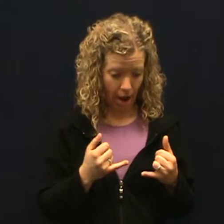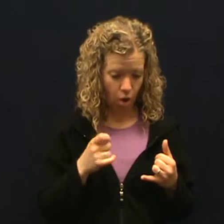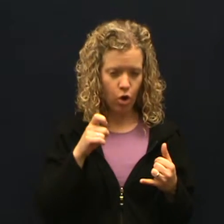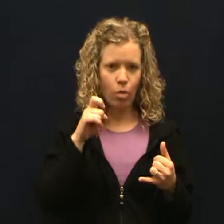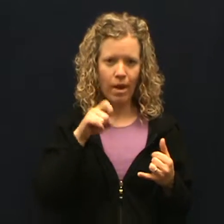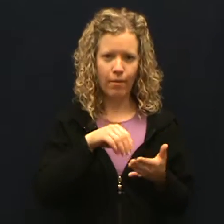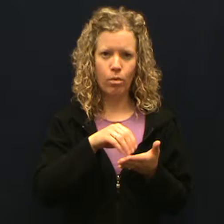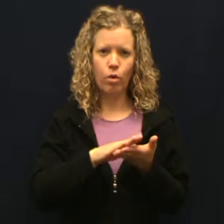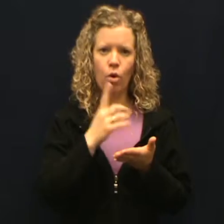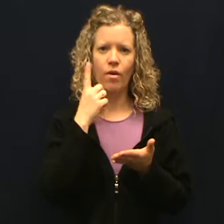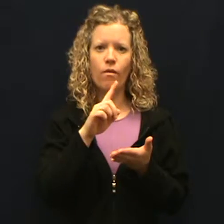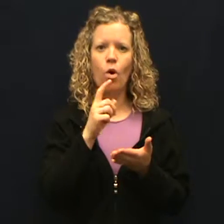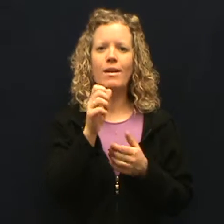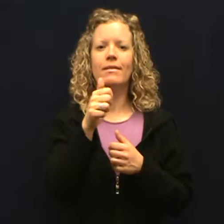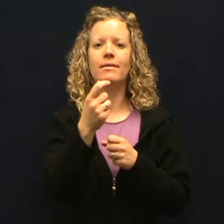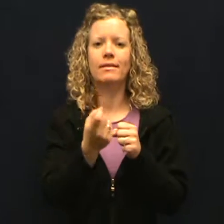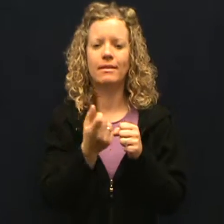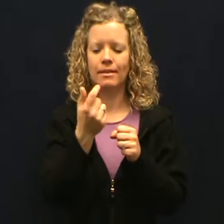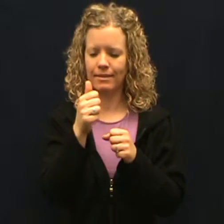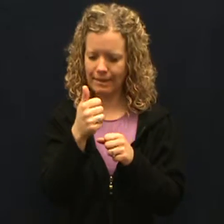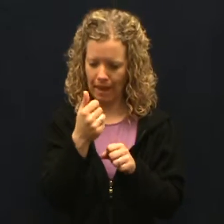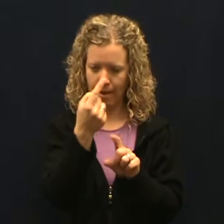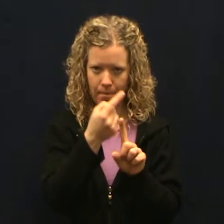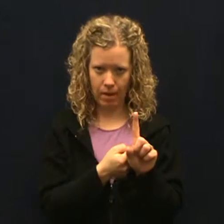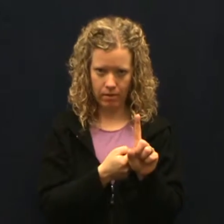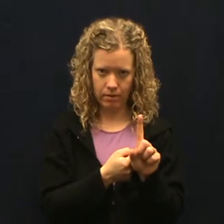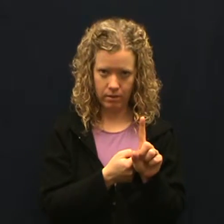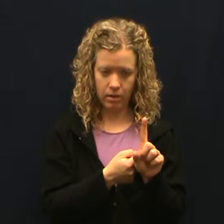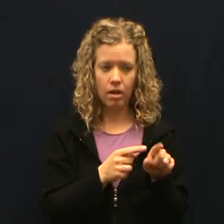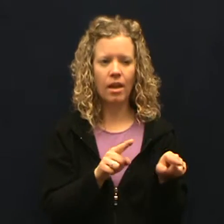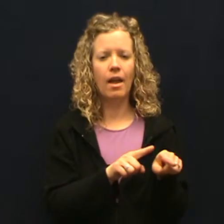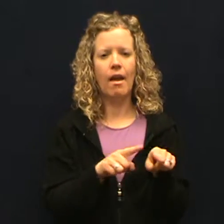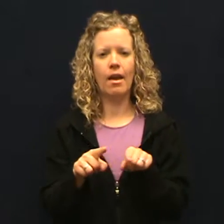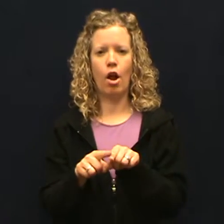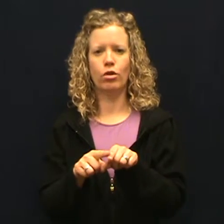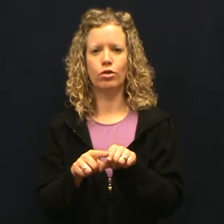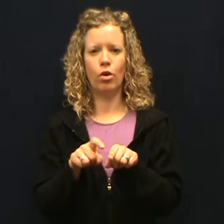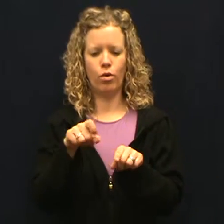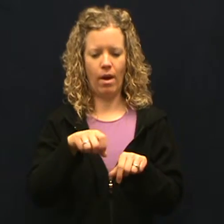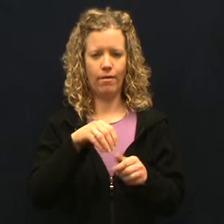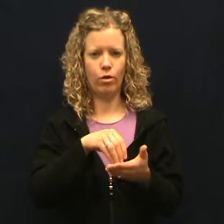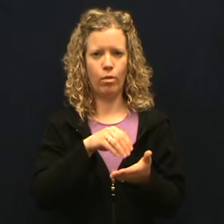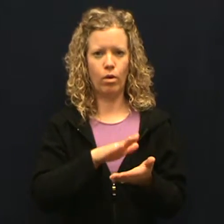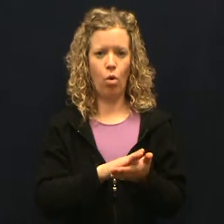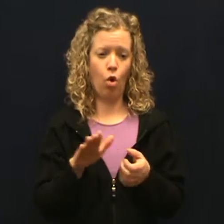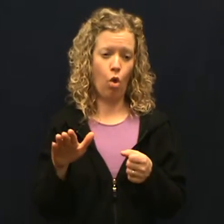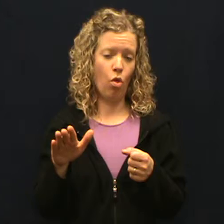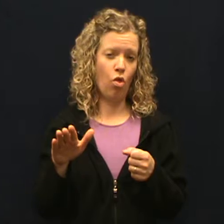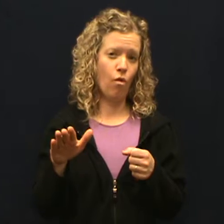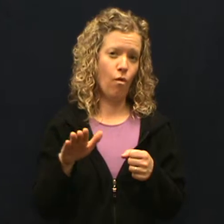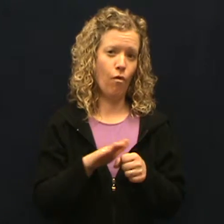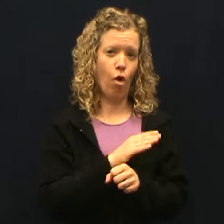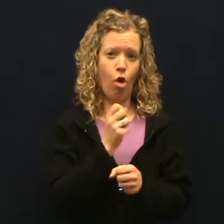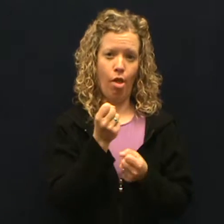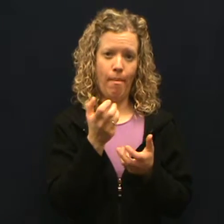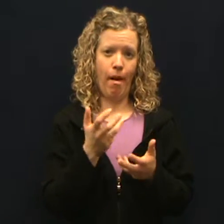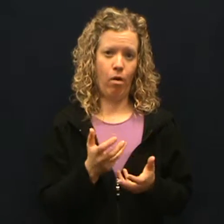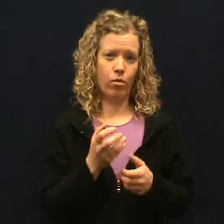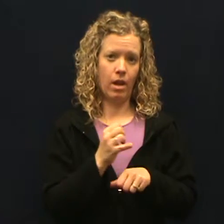months, plus we have to record the receipt of the entire interest amount. So let's just take a look at how that's done.